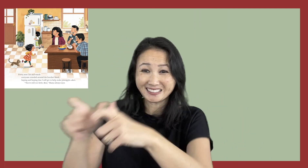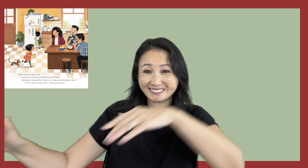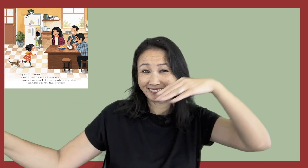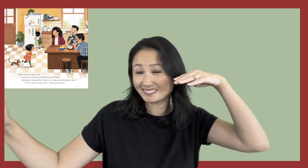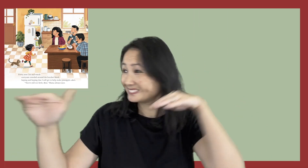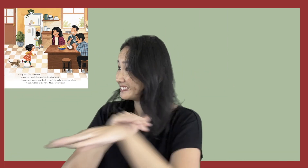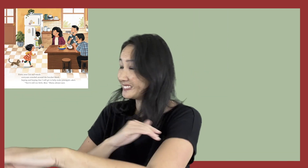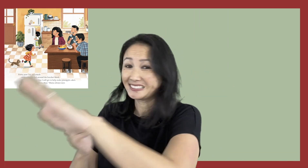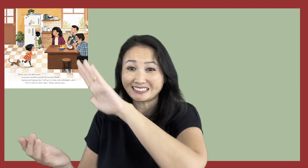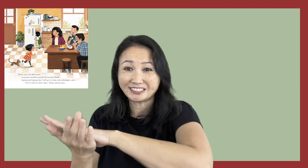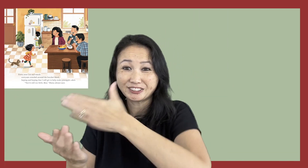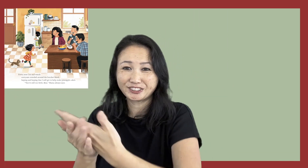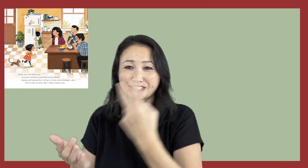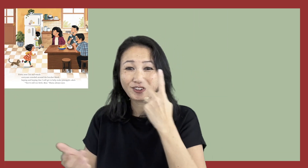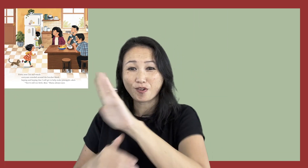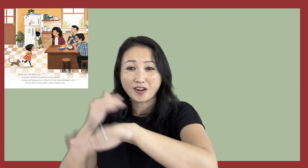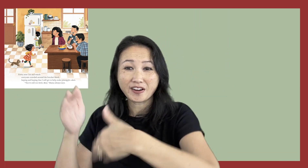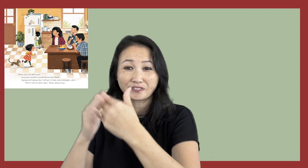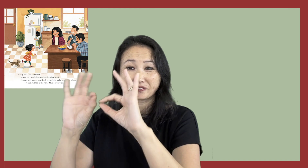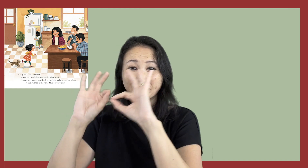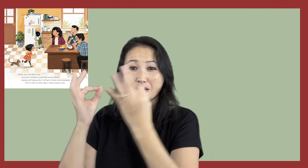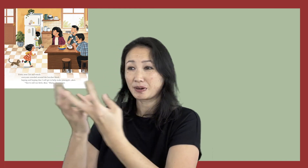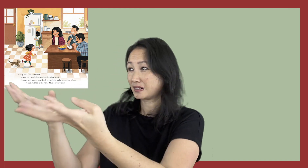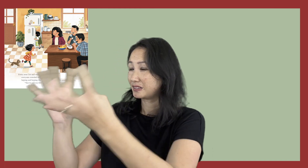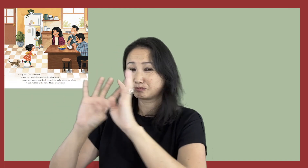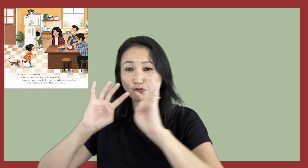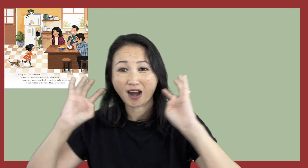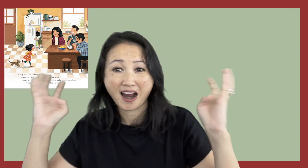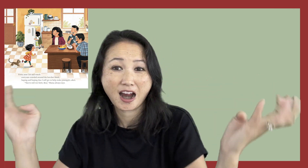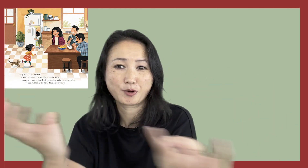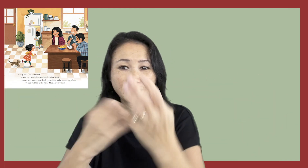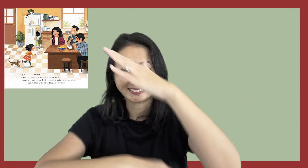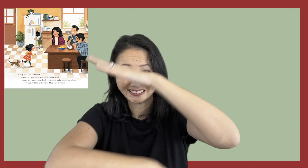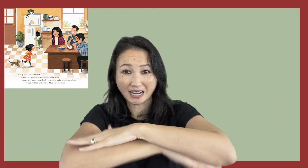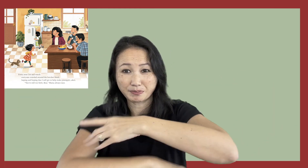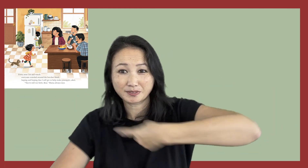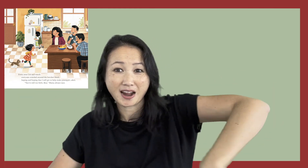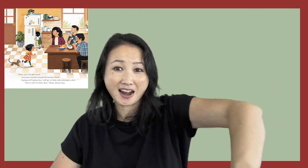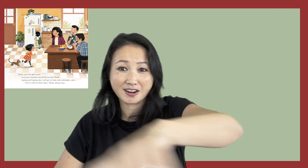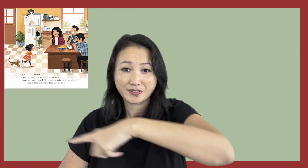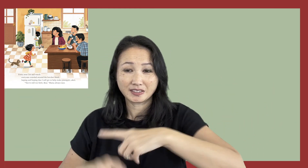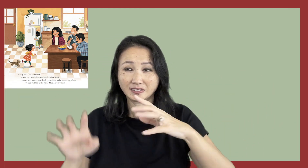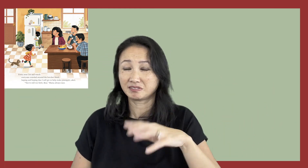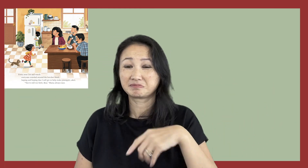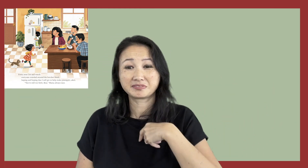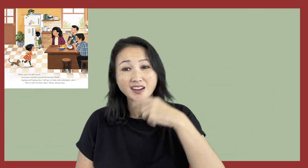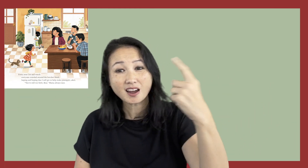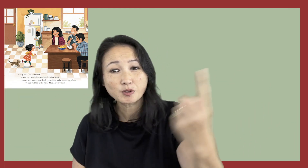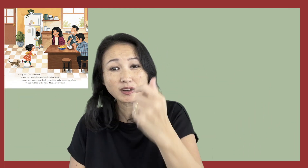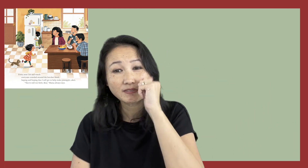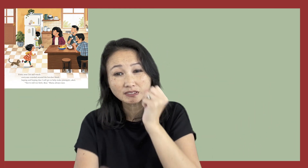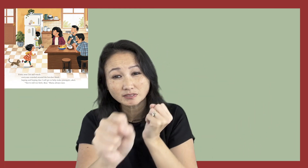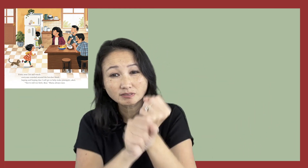I ran into the kitchen. Every year, I sit and watch everyone crowded around the butcher